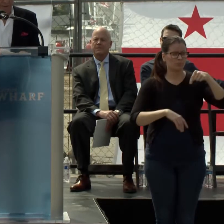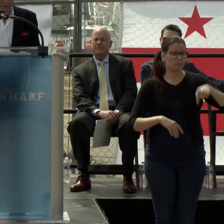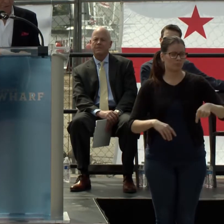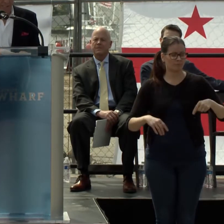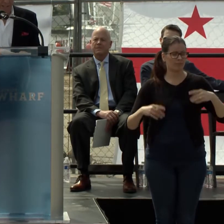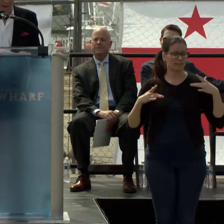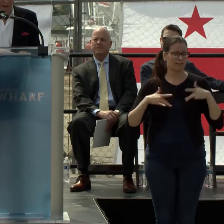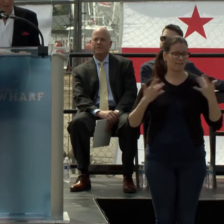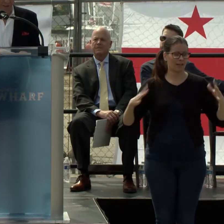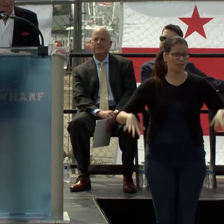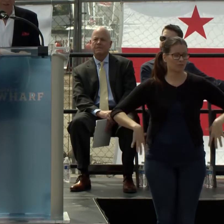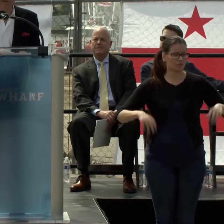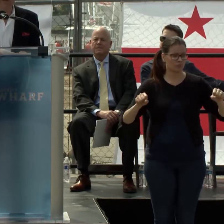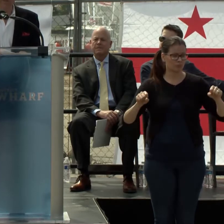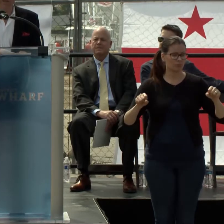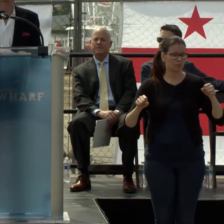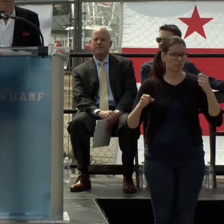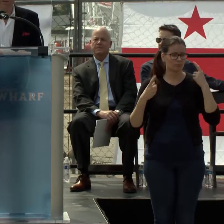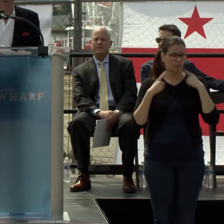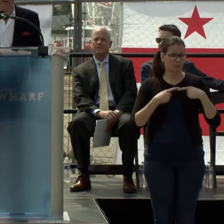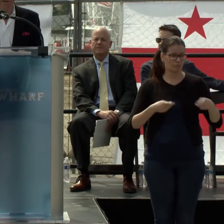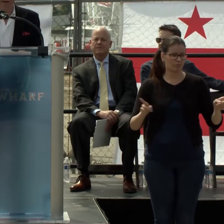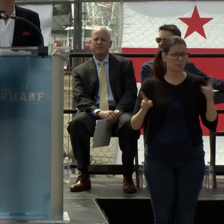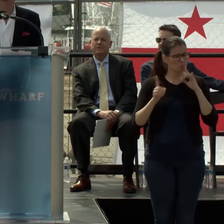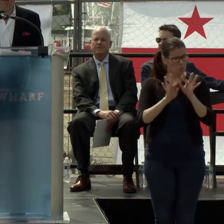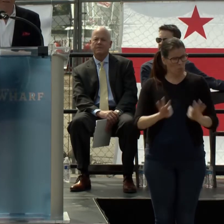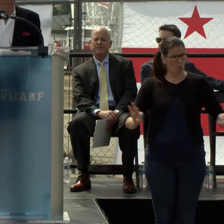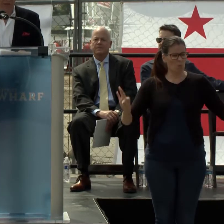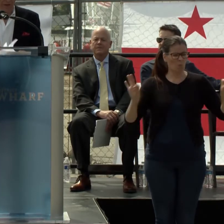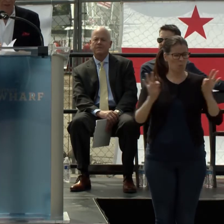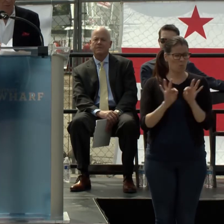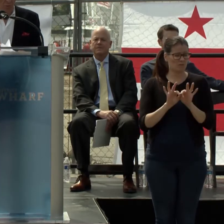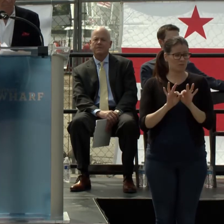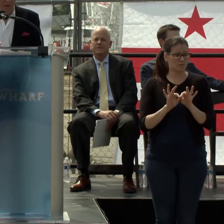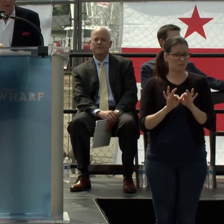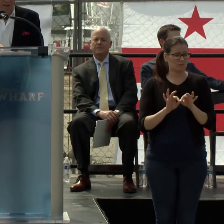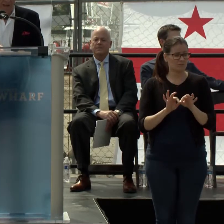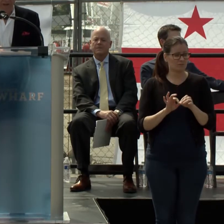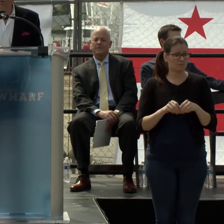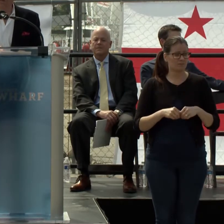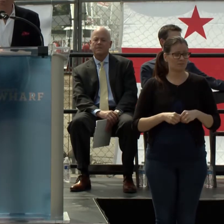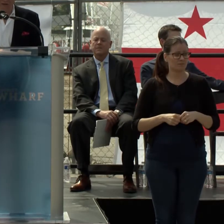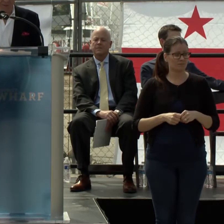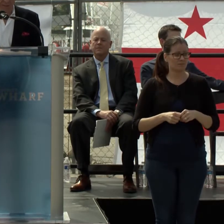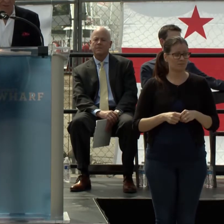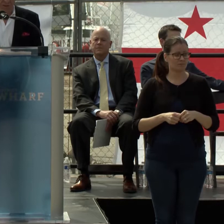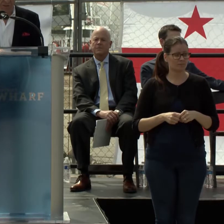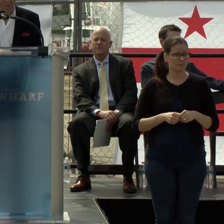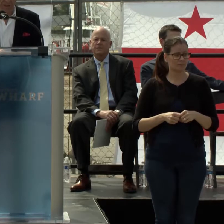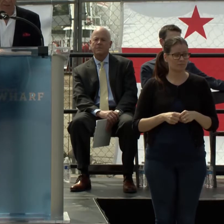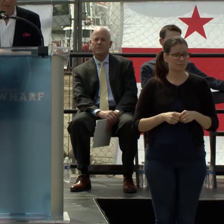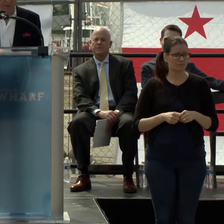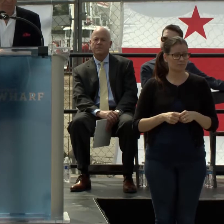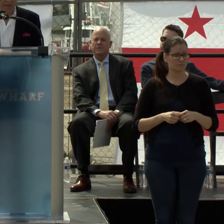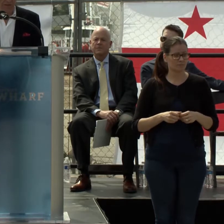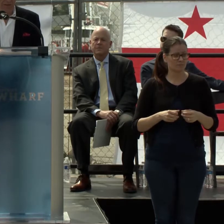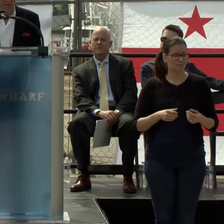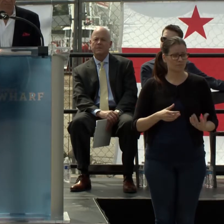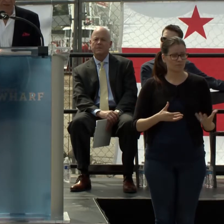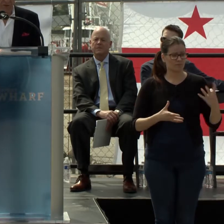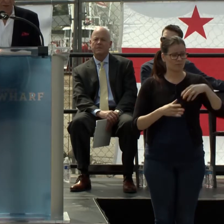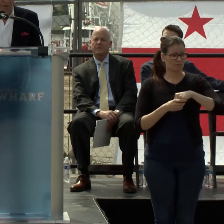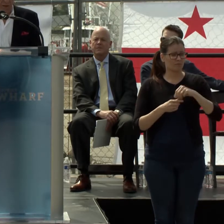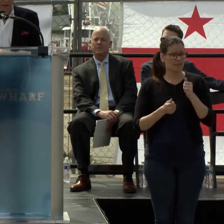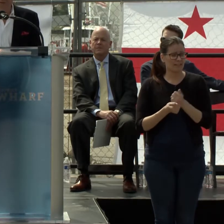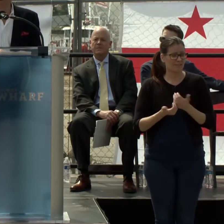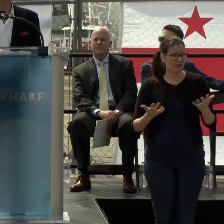importantly, this is going to be experienced, everything that's happening on this wharf, and addressed more expeditiously because the lead partners in